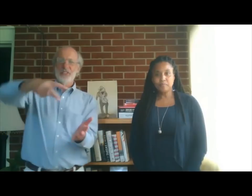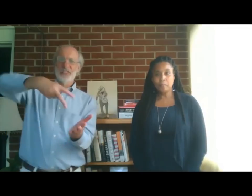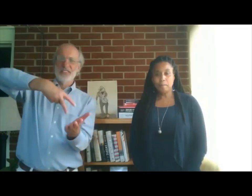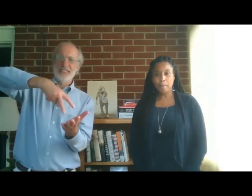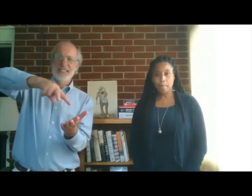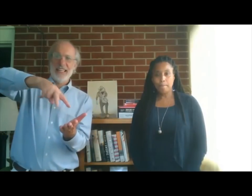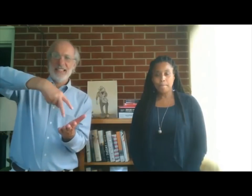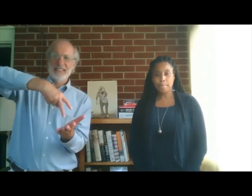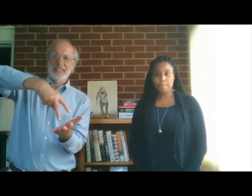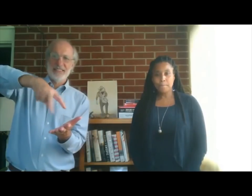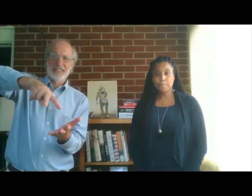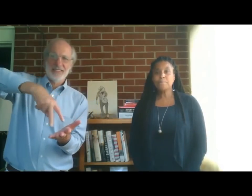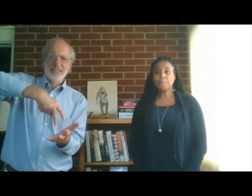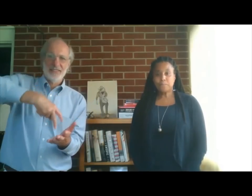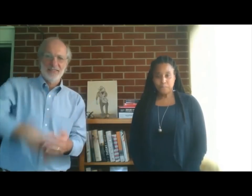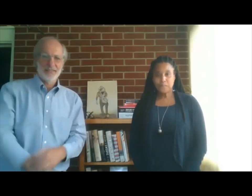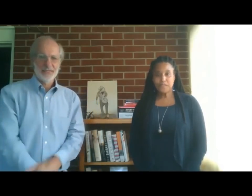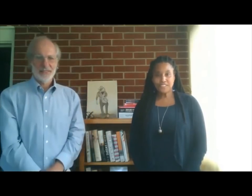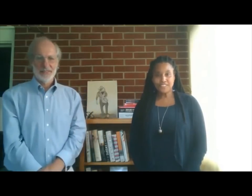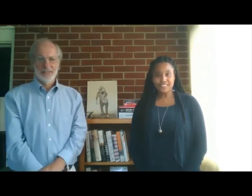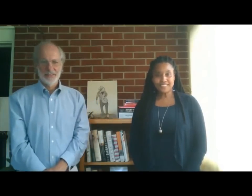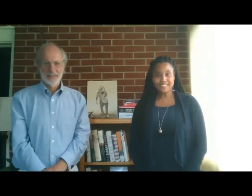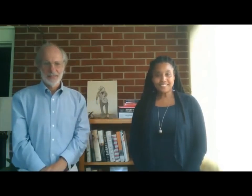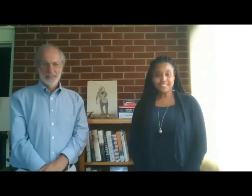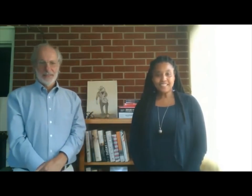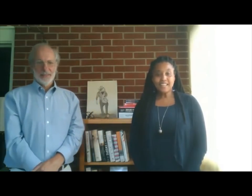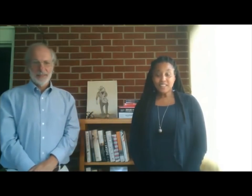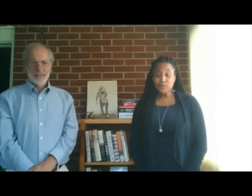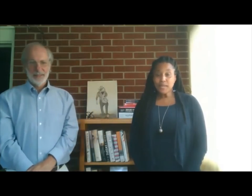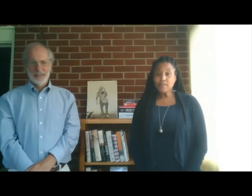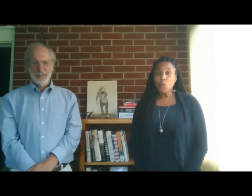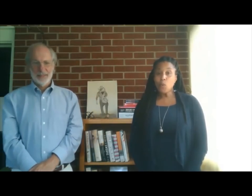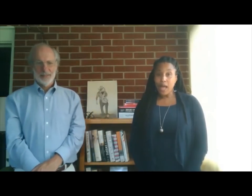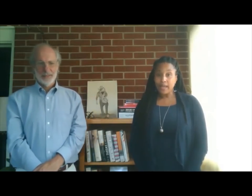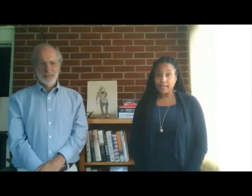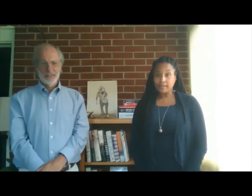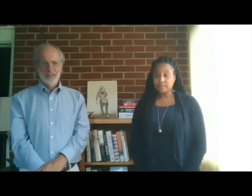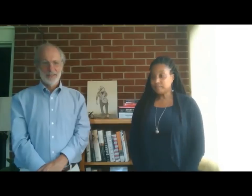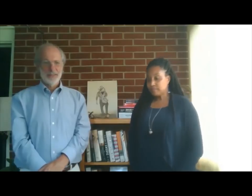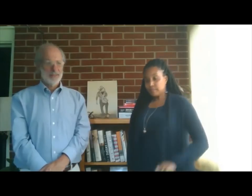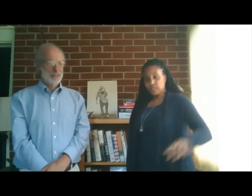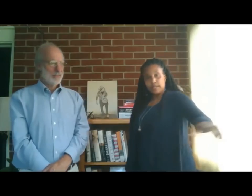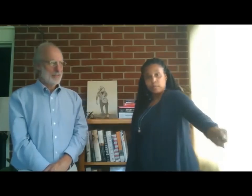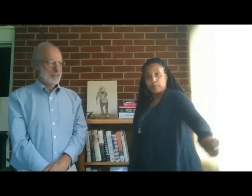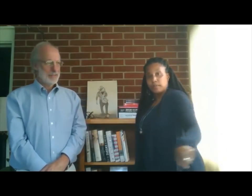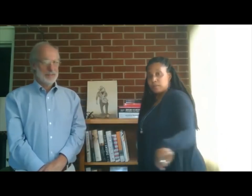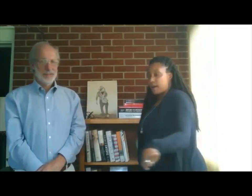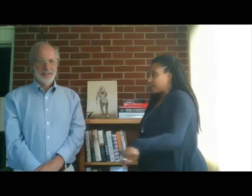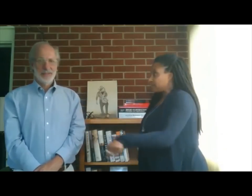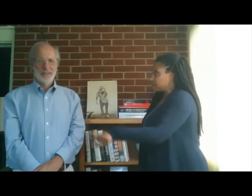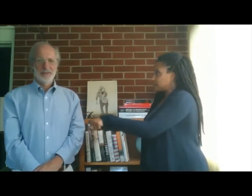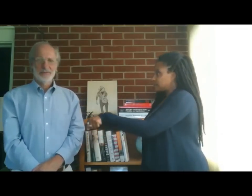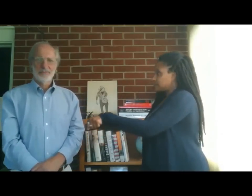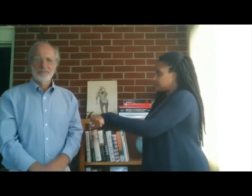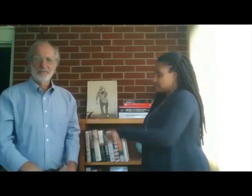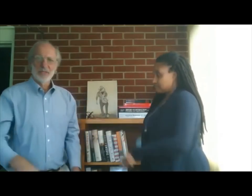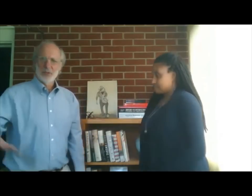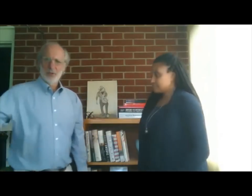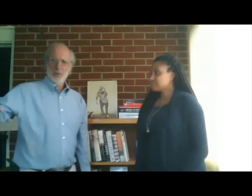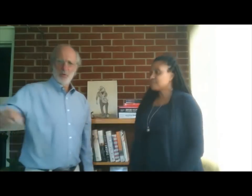That was dance. Good. Then we have wagon. Just like you're pulling a wagon.